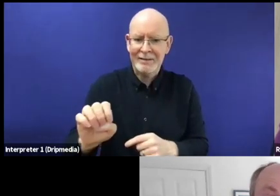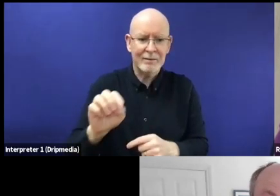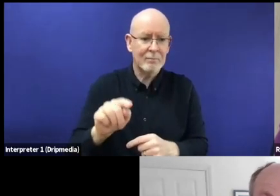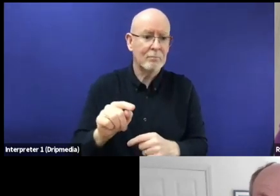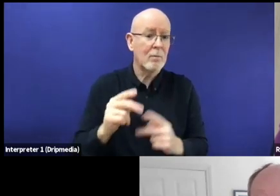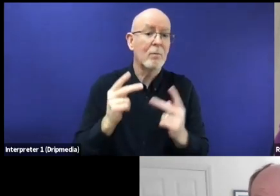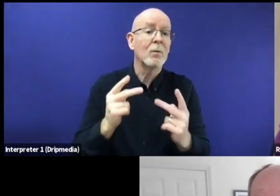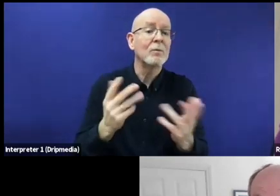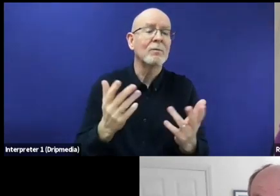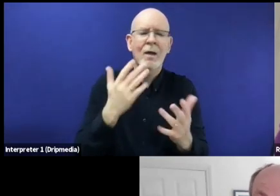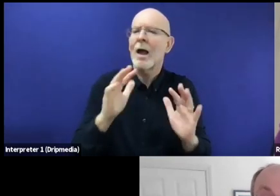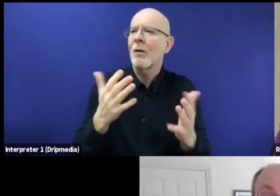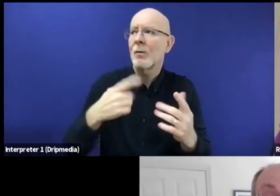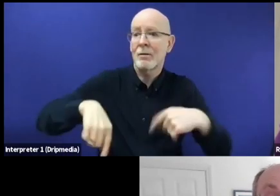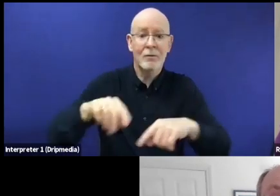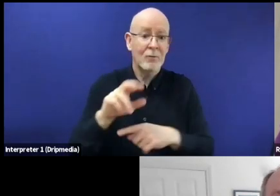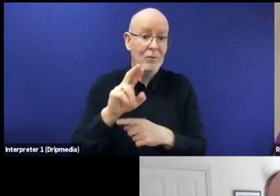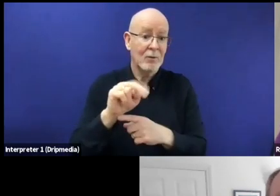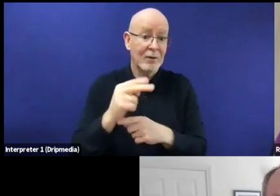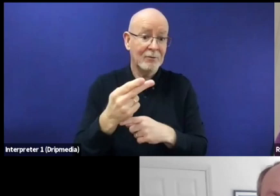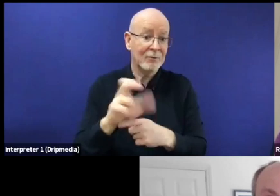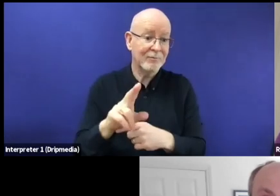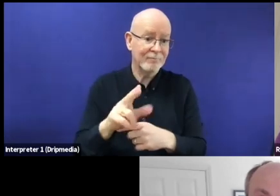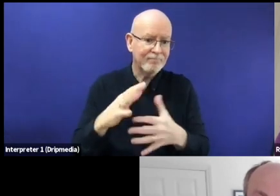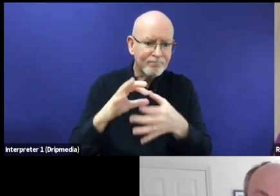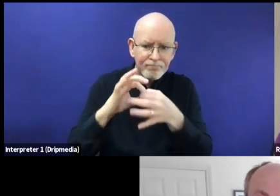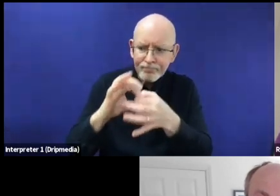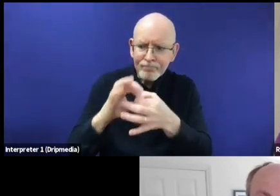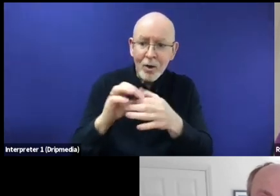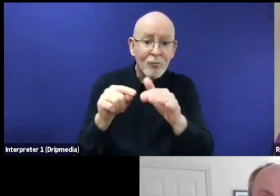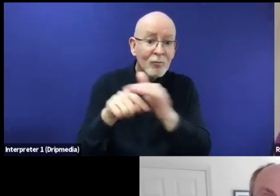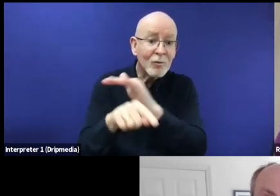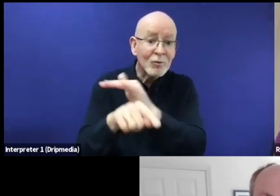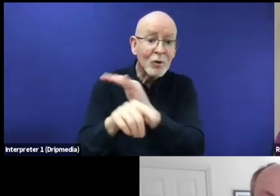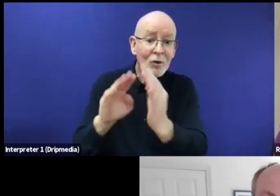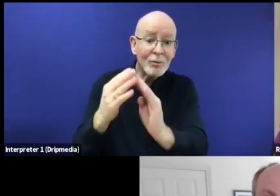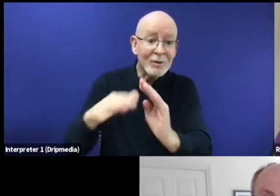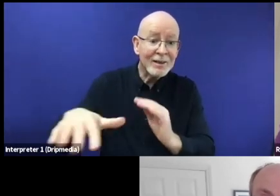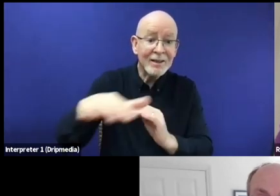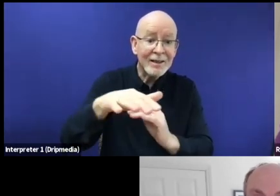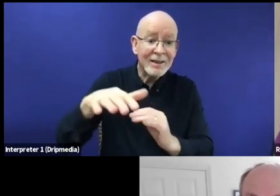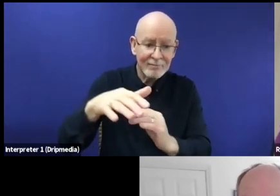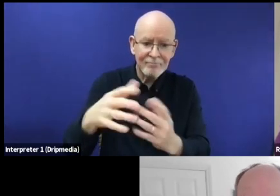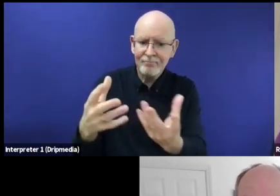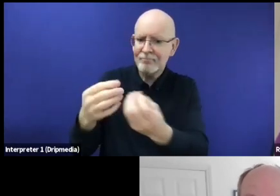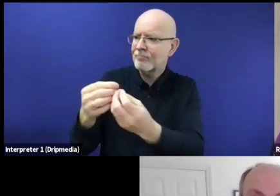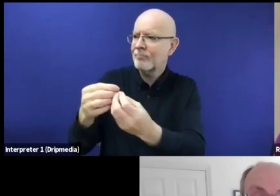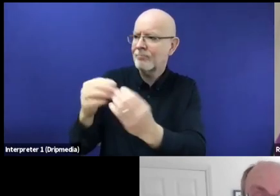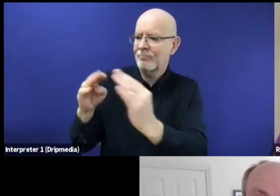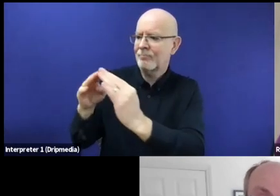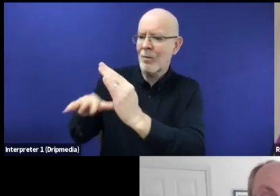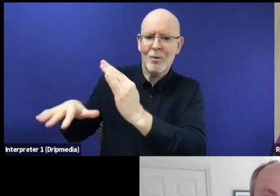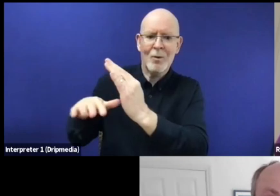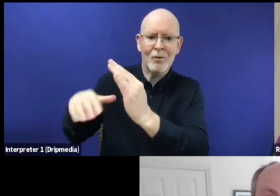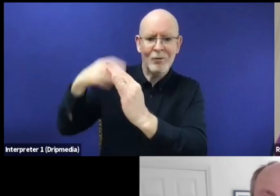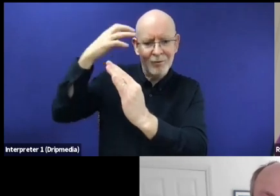regional government in order to make certain that the refugee voice was heard,